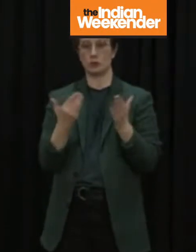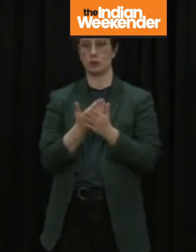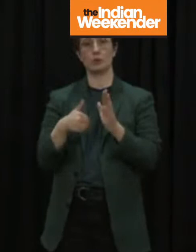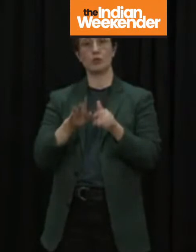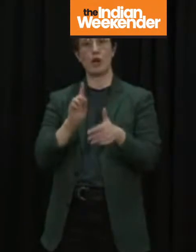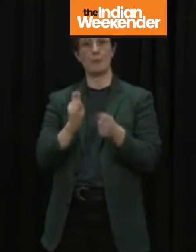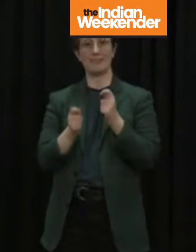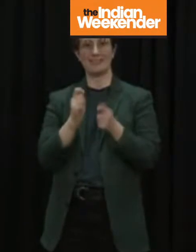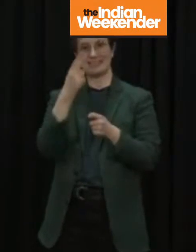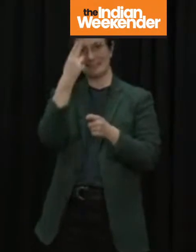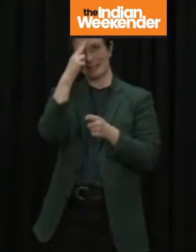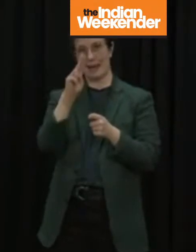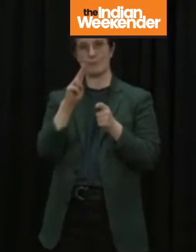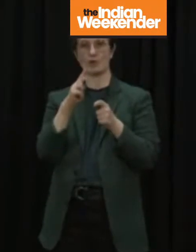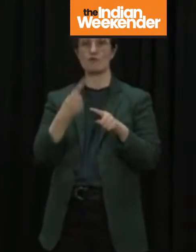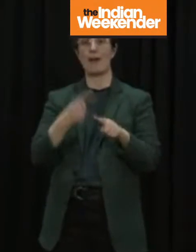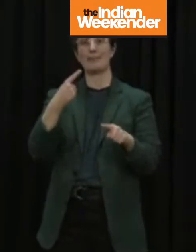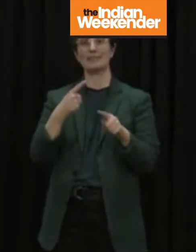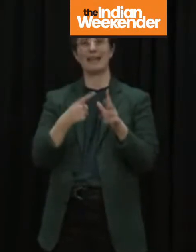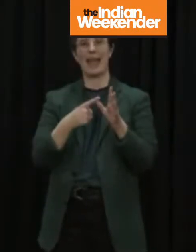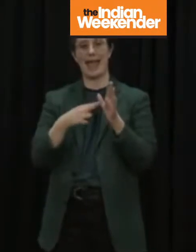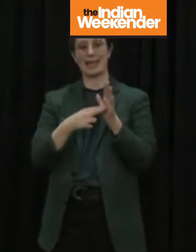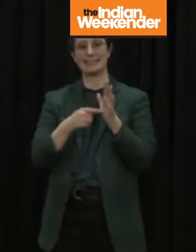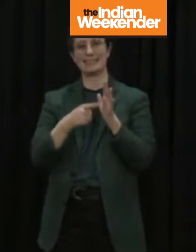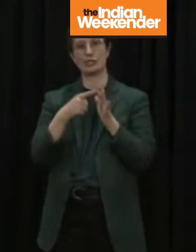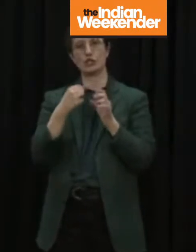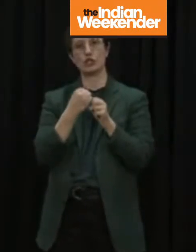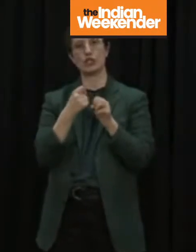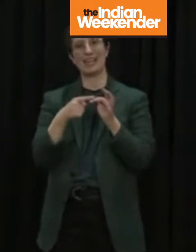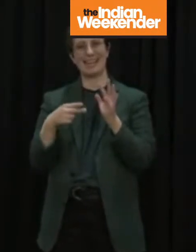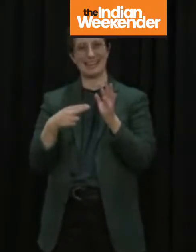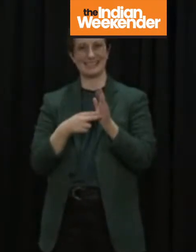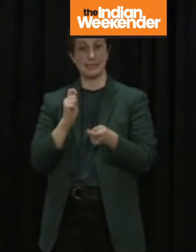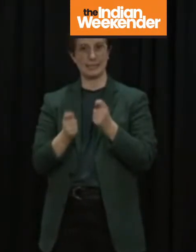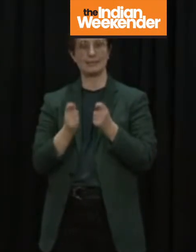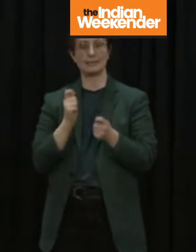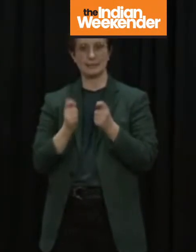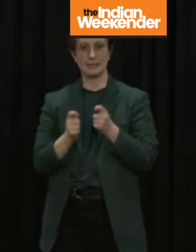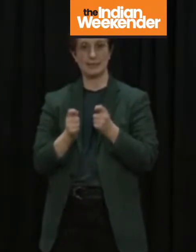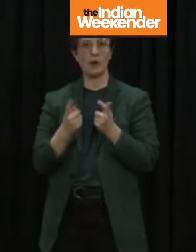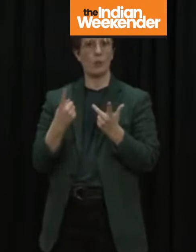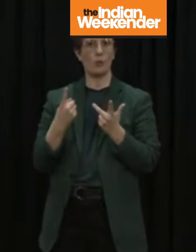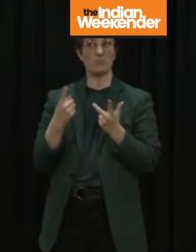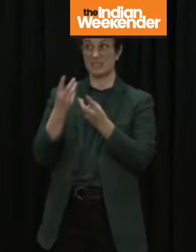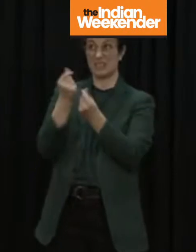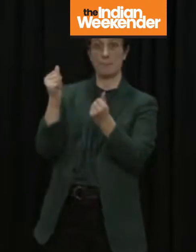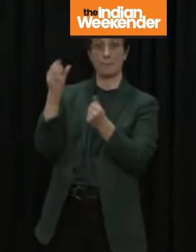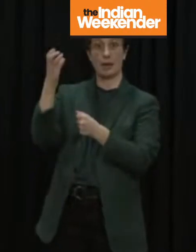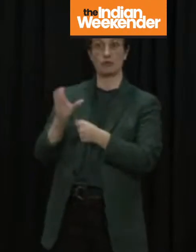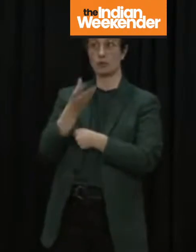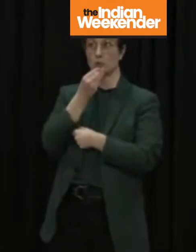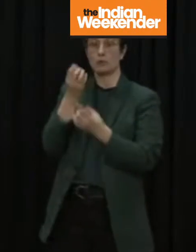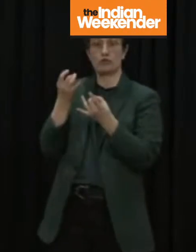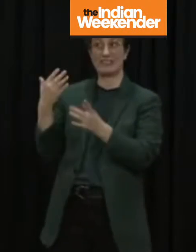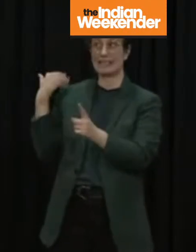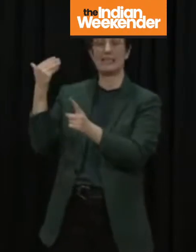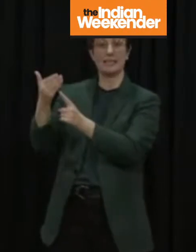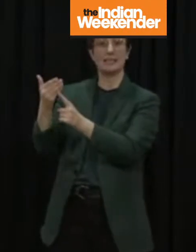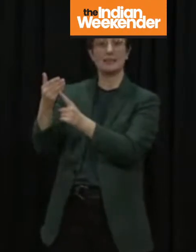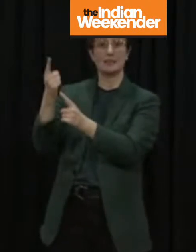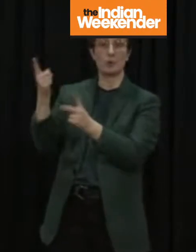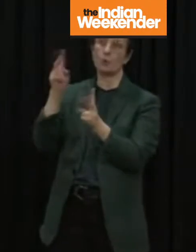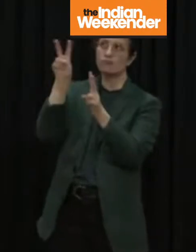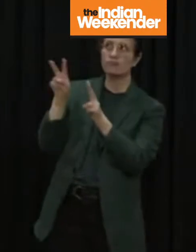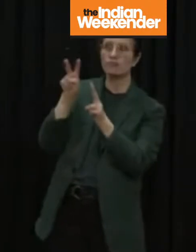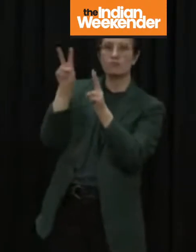is already in use in 4 approved health programs to assess how suitable it is in the context of New Zealand's COVID-19 prevalence.